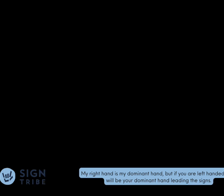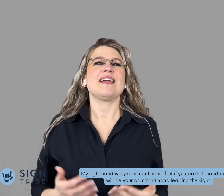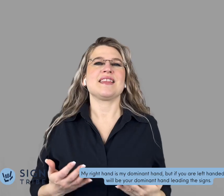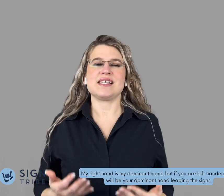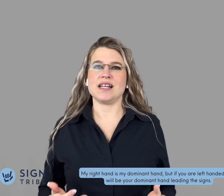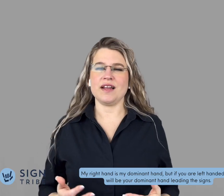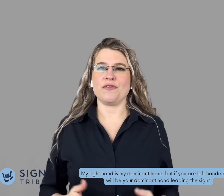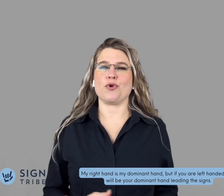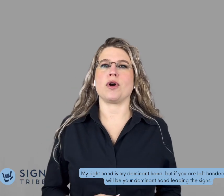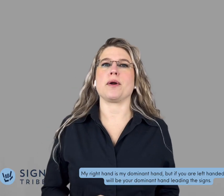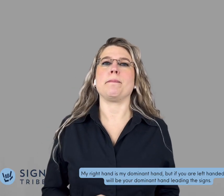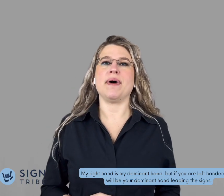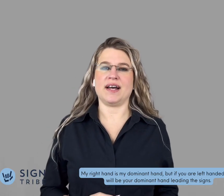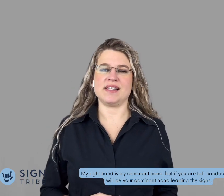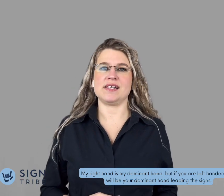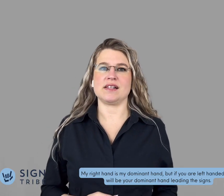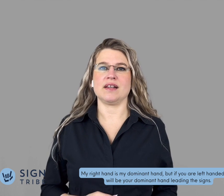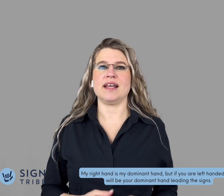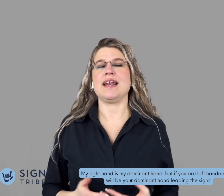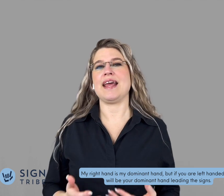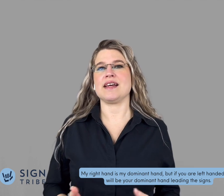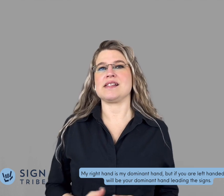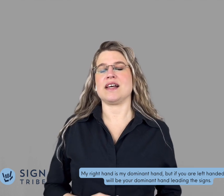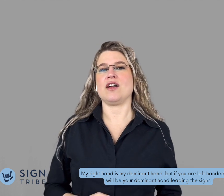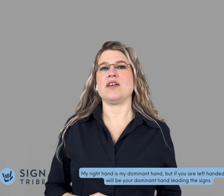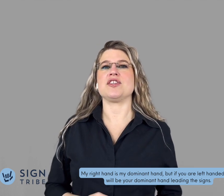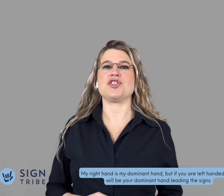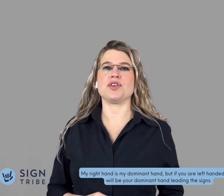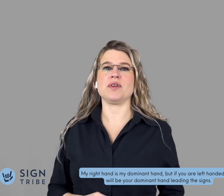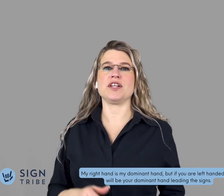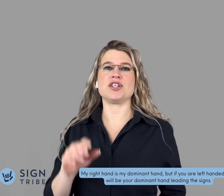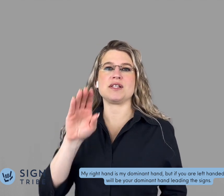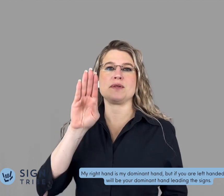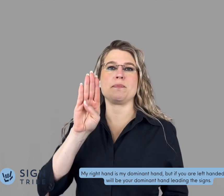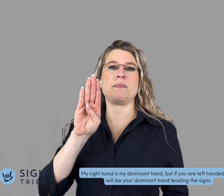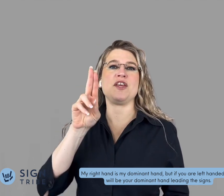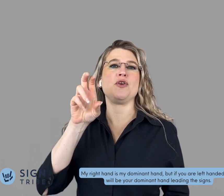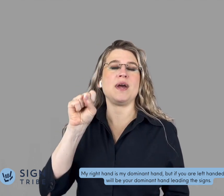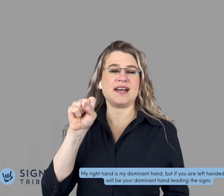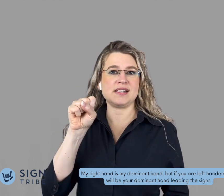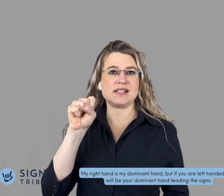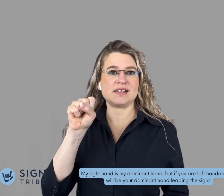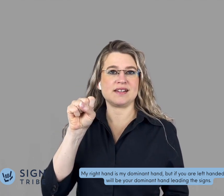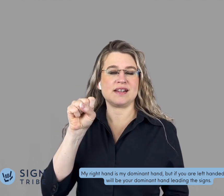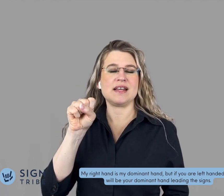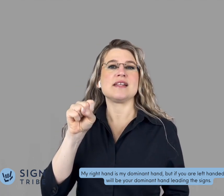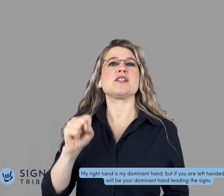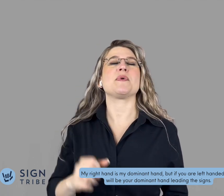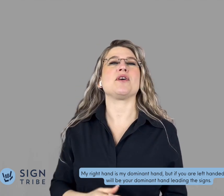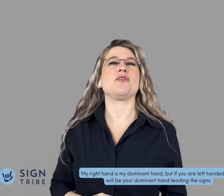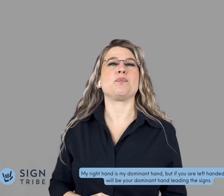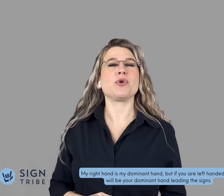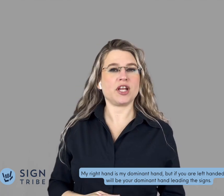The sign for bus in ASL is generally just B-U-S, spelled pretty